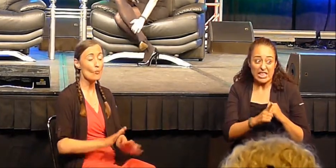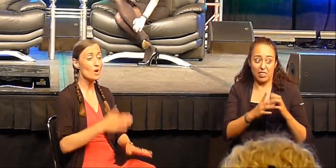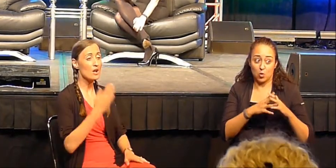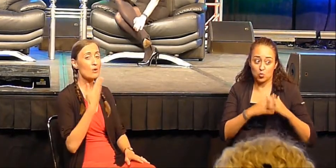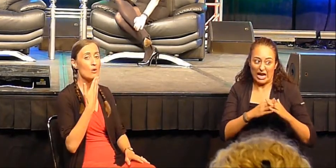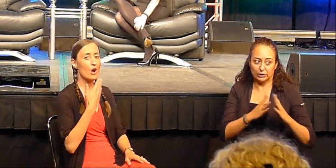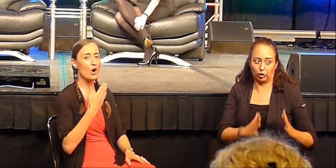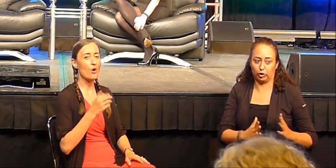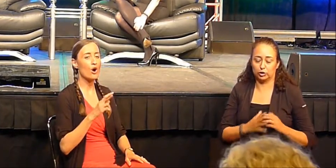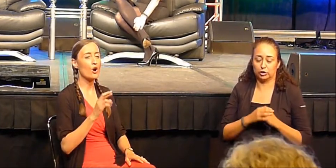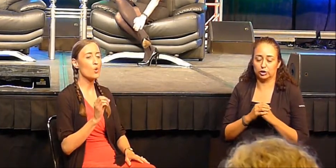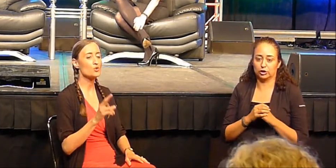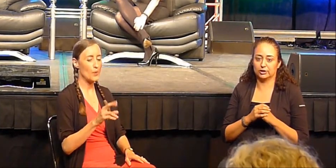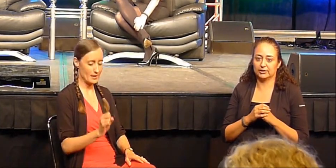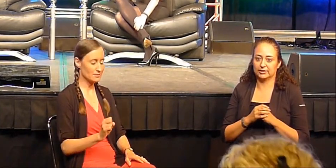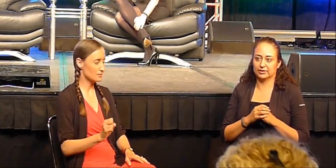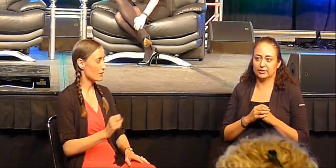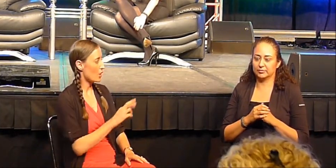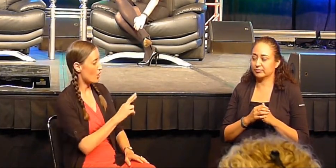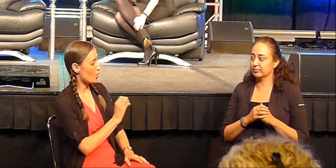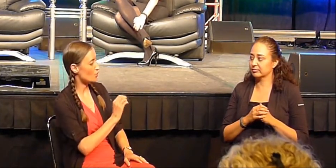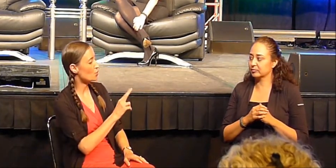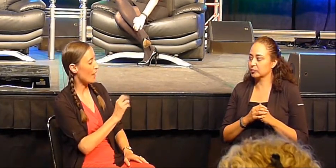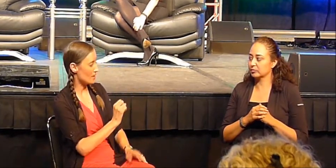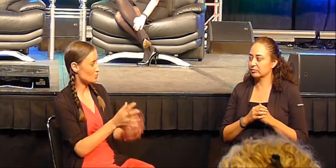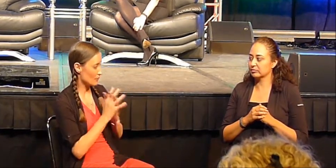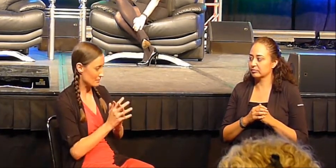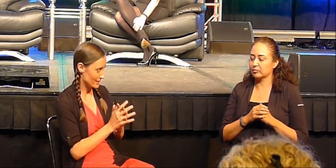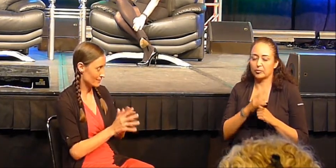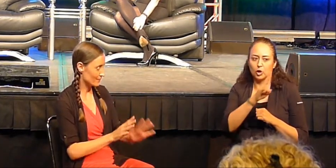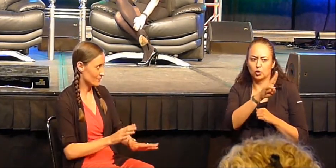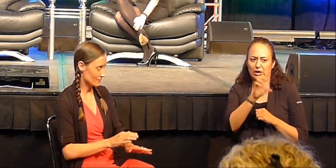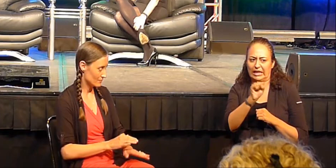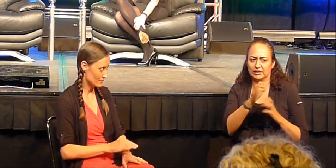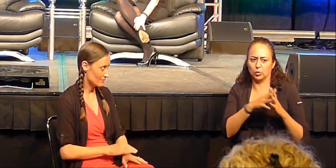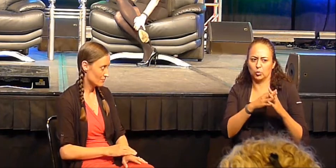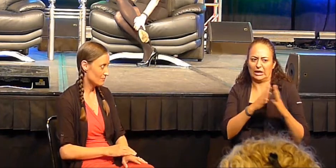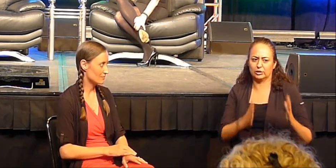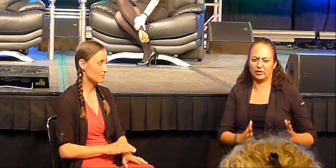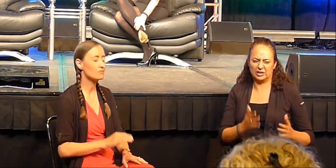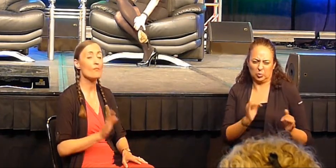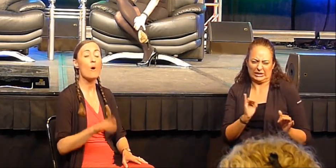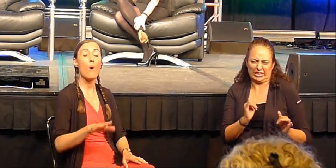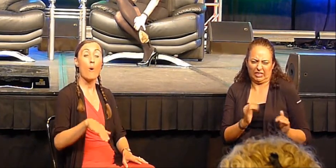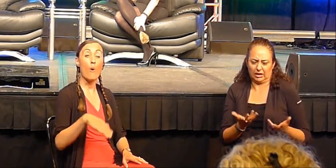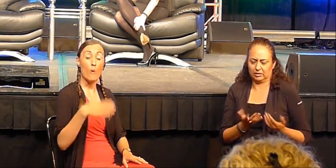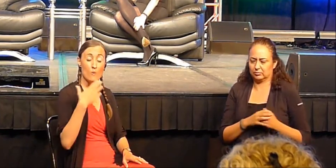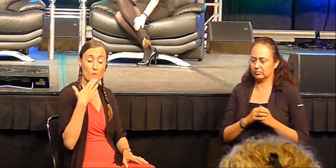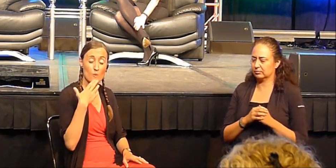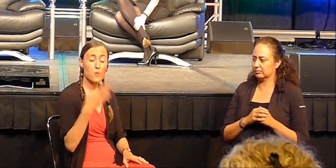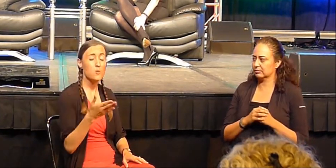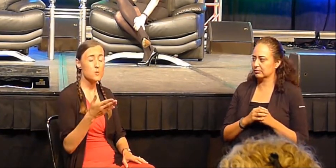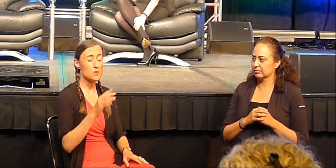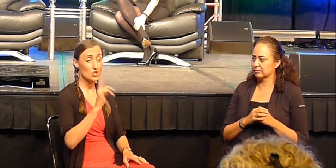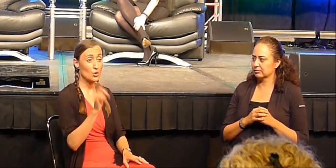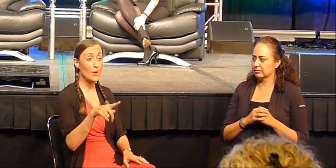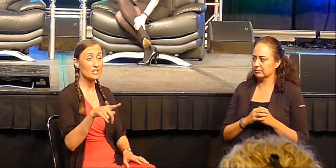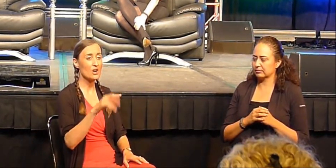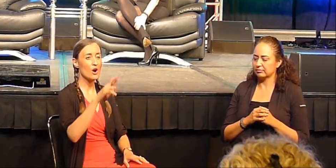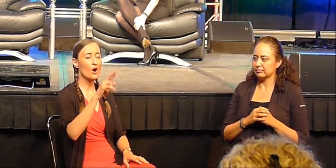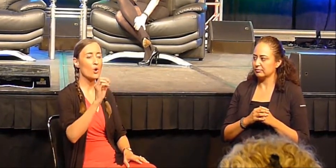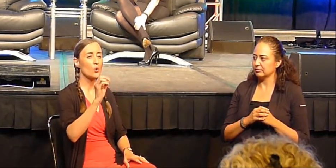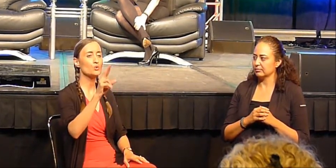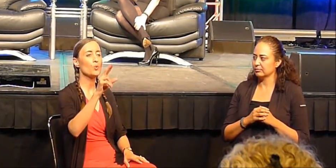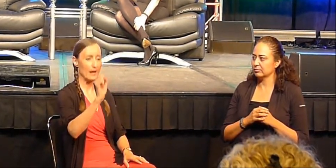little people inside that. Let me get up here so everyone can hear me. So this is a good question. The ROUSs.